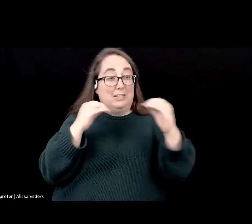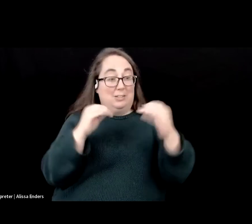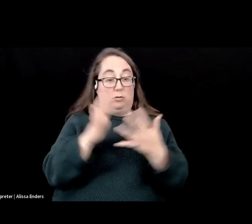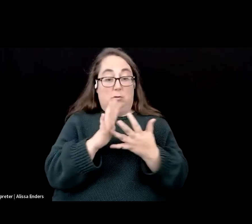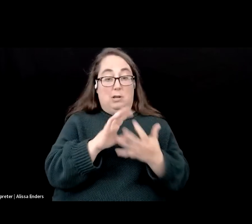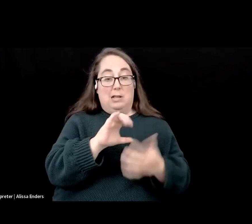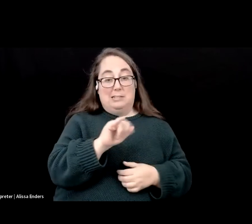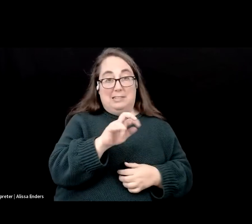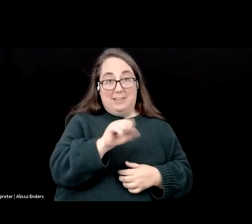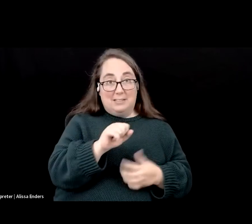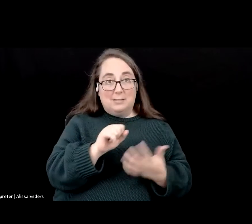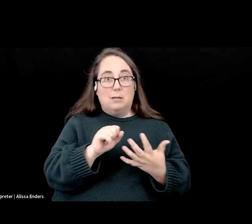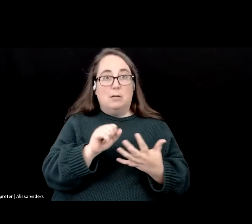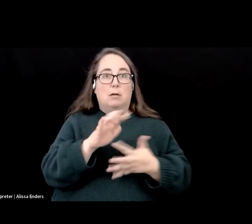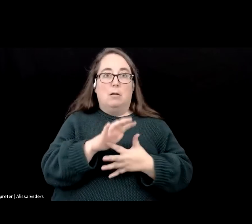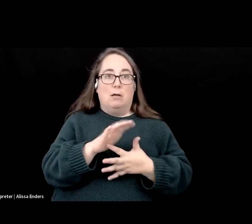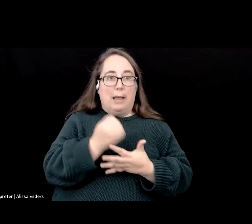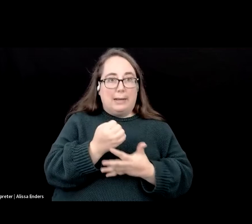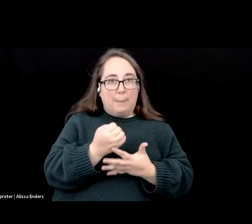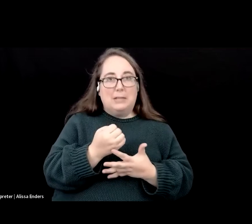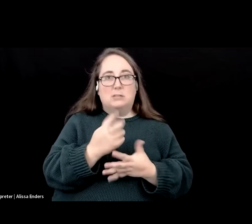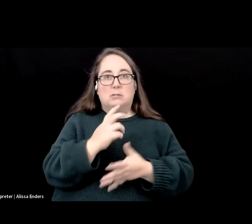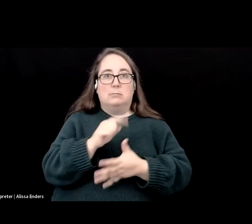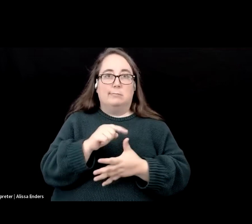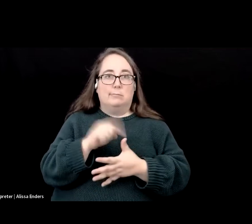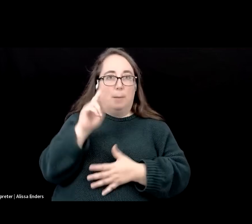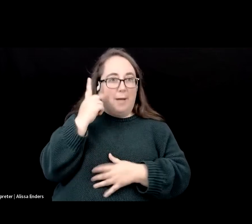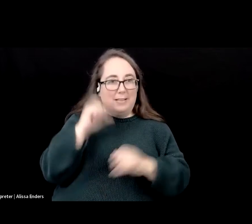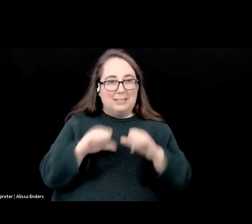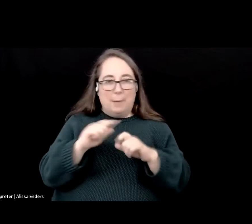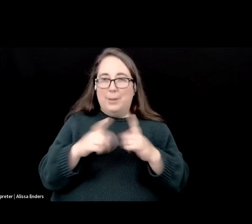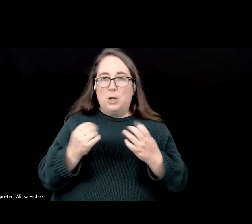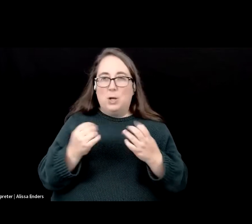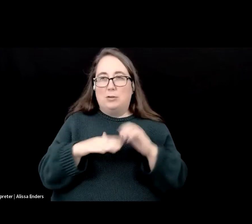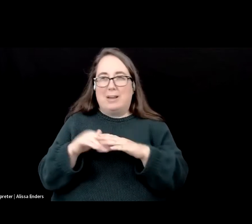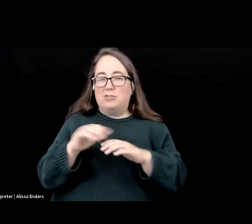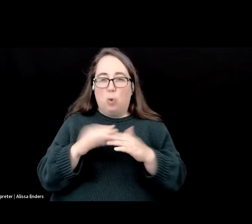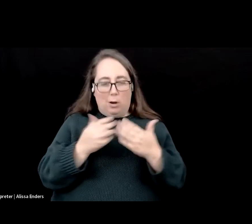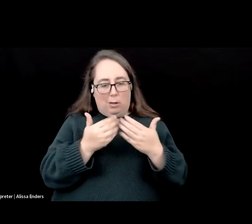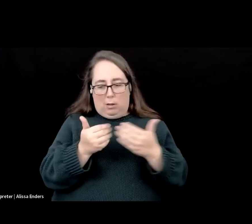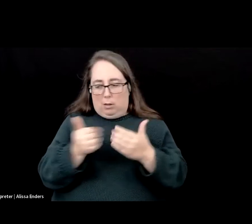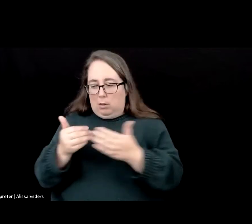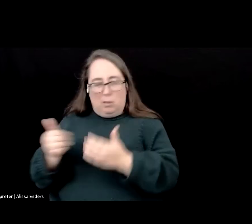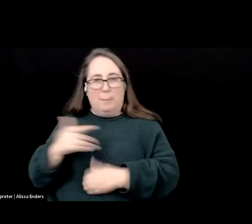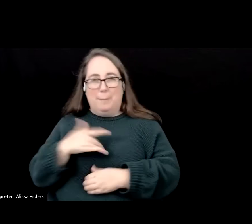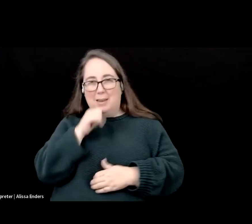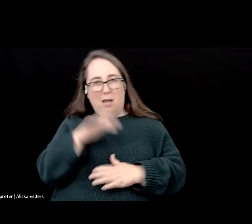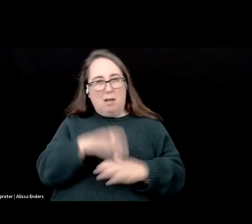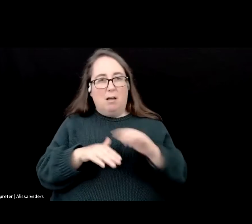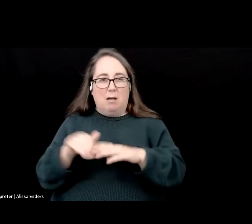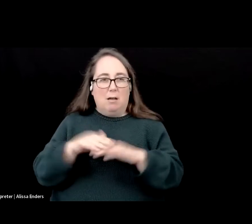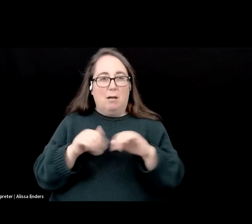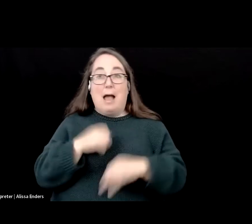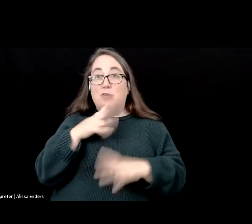teach economics, we teach poli-sci. There's no integration or limited integration across those things. Right? I talk about